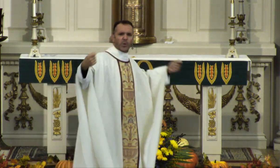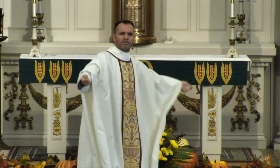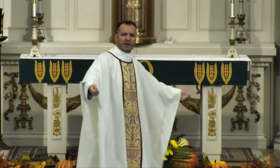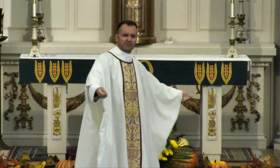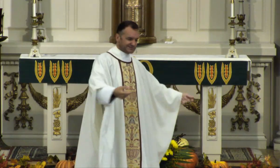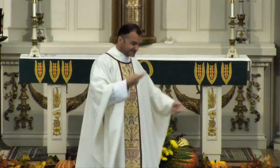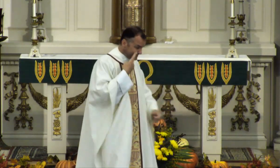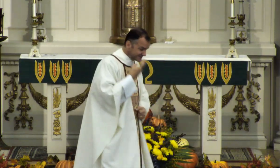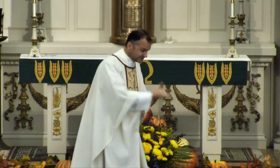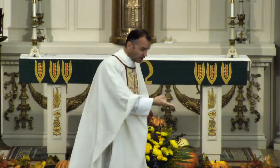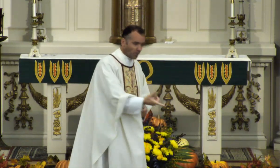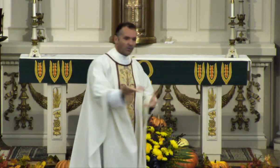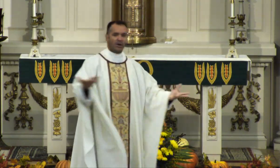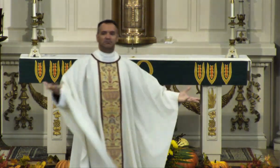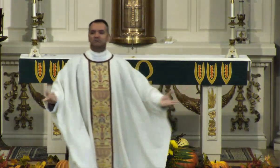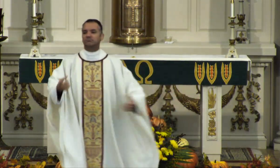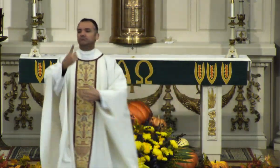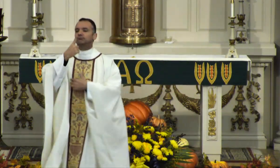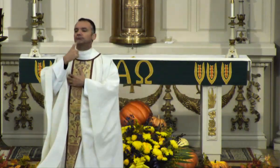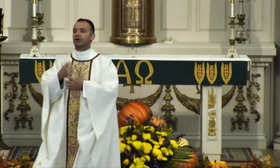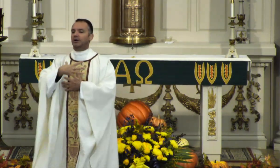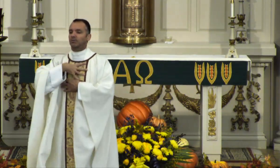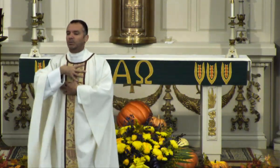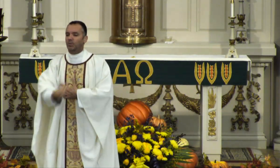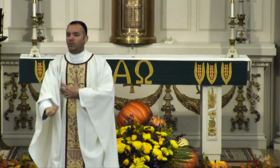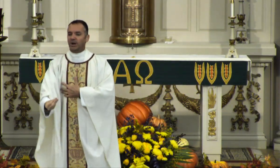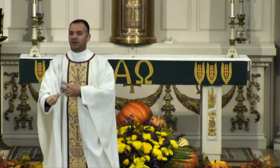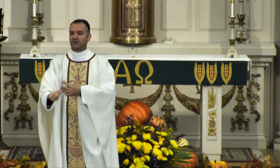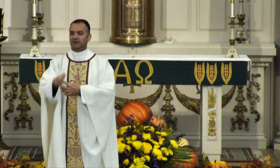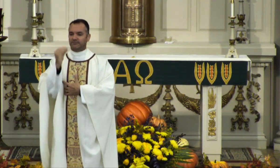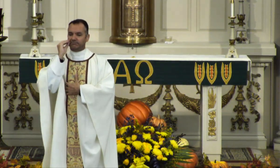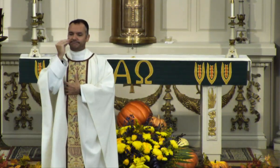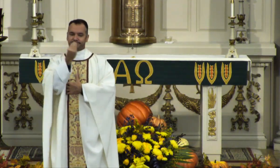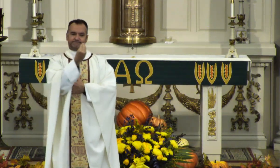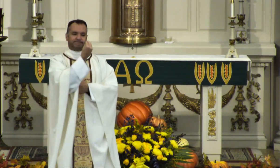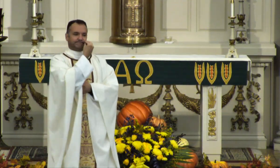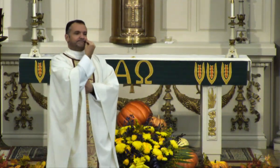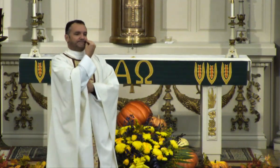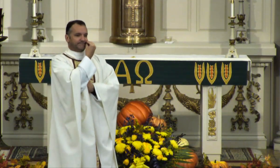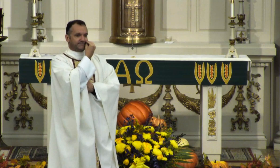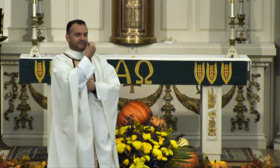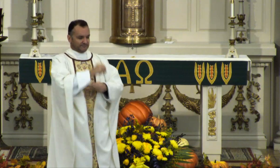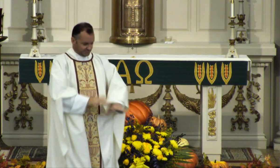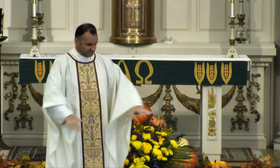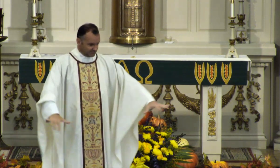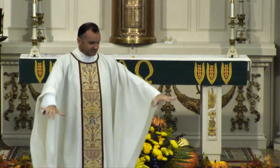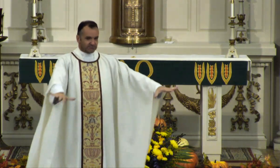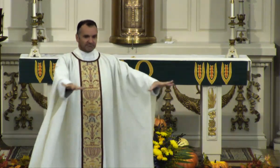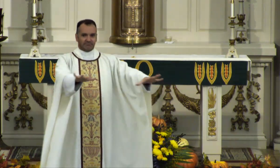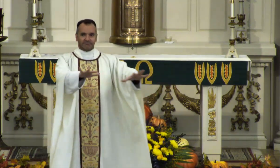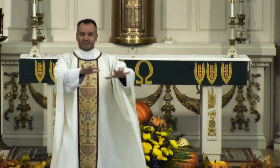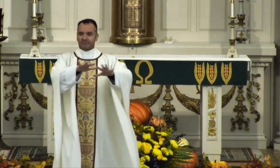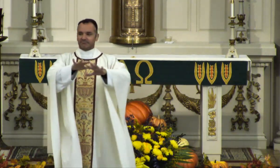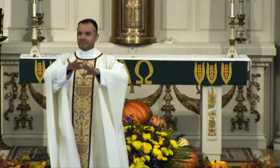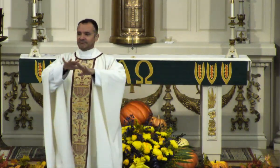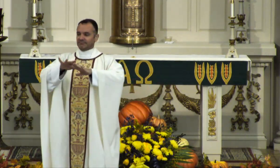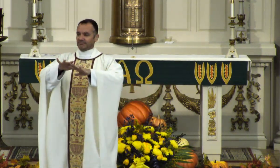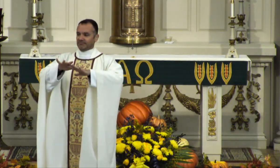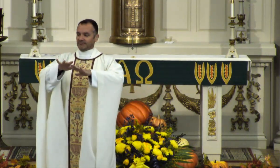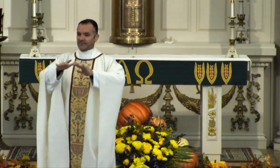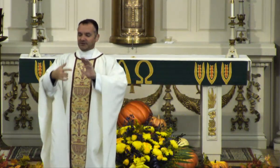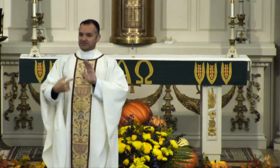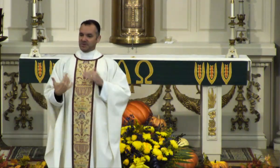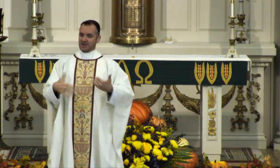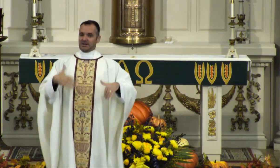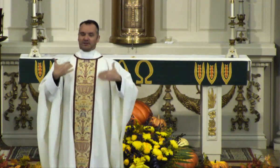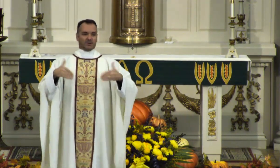And inside the mantle, her husband found red and white roses all about.